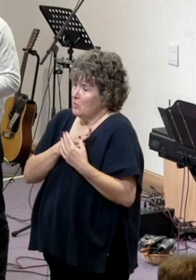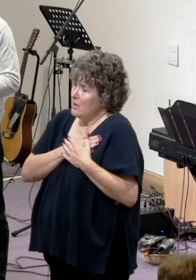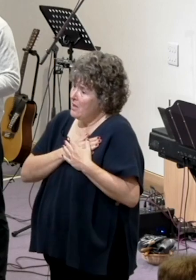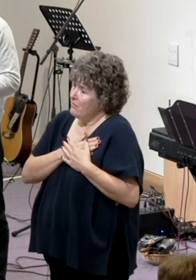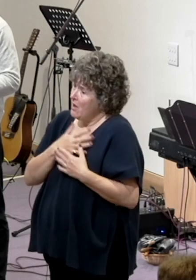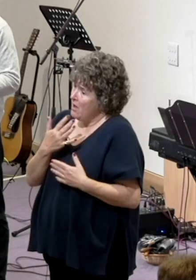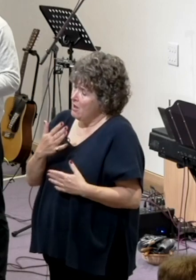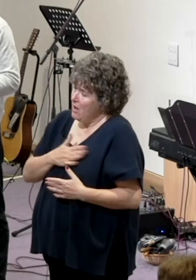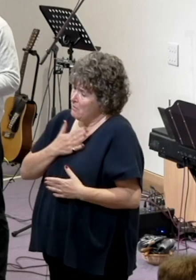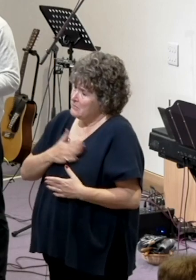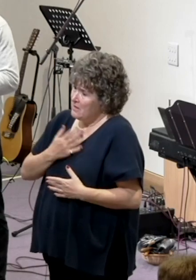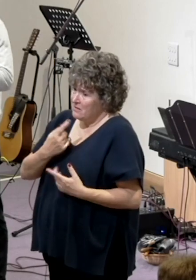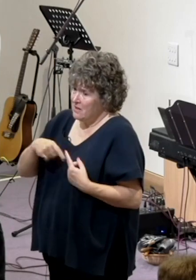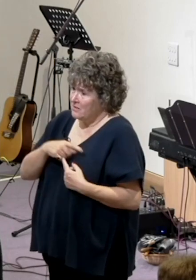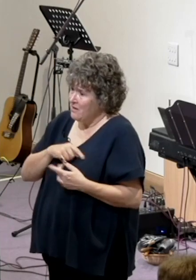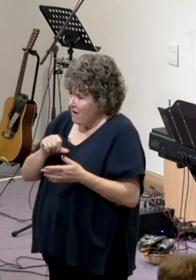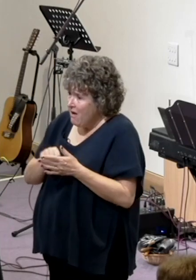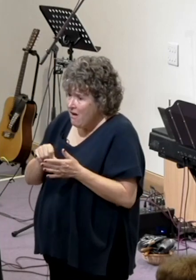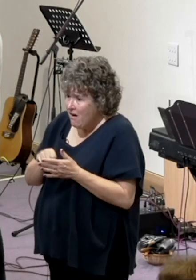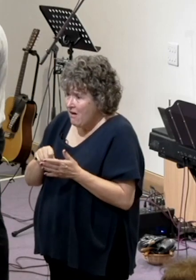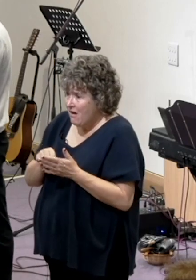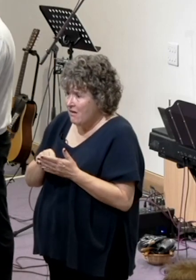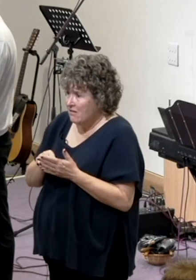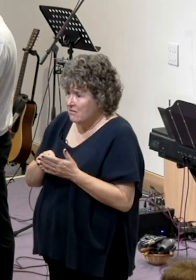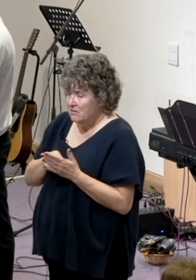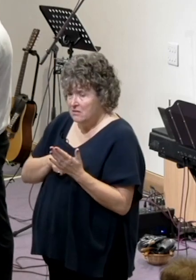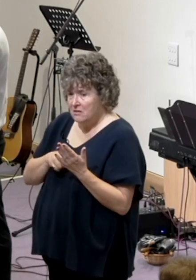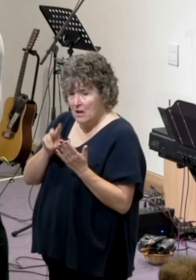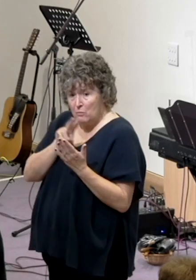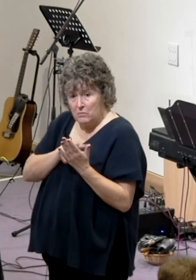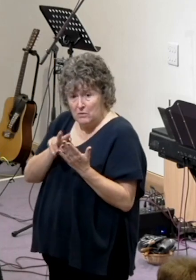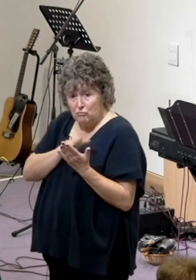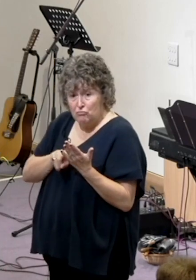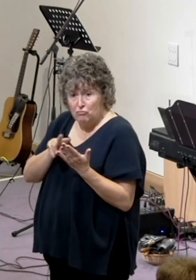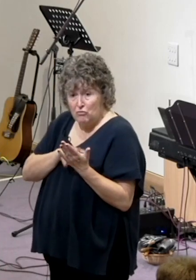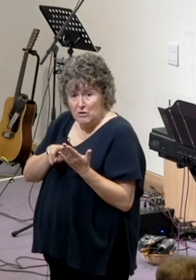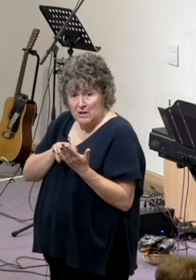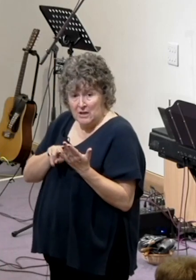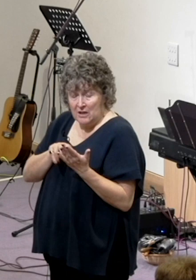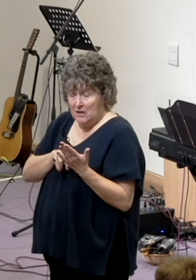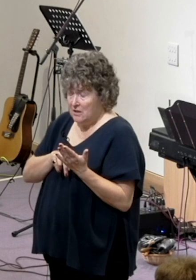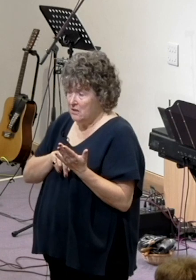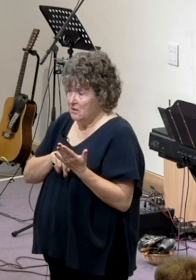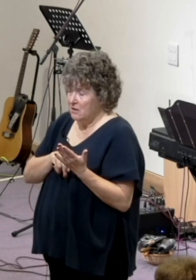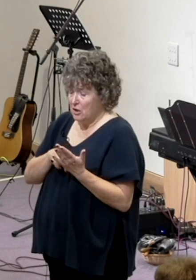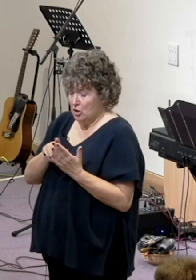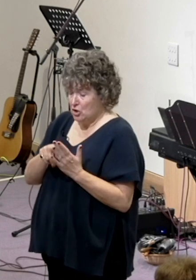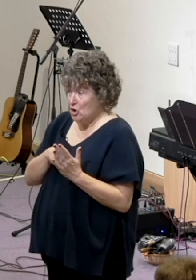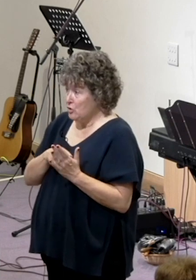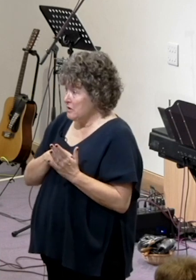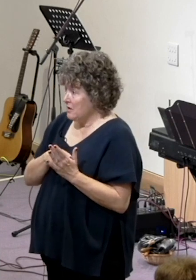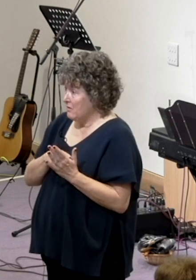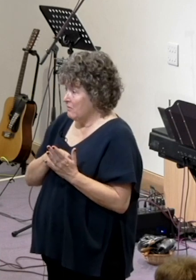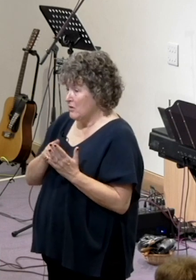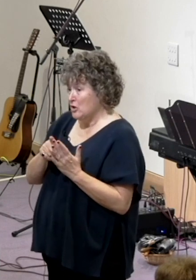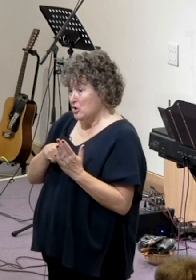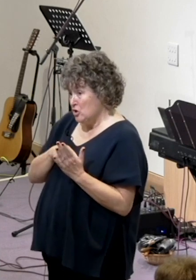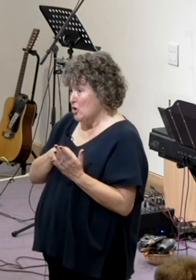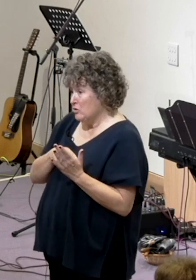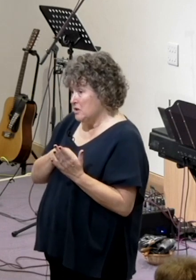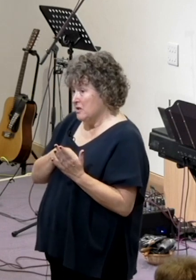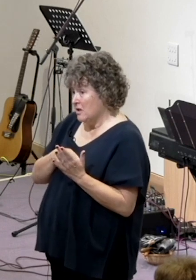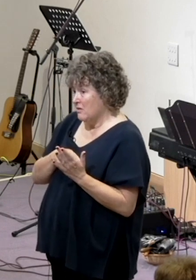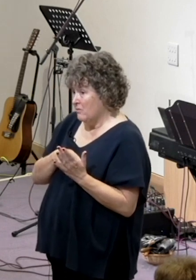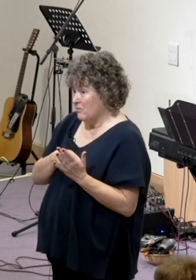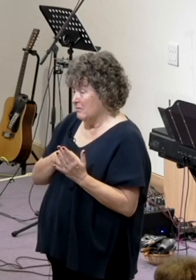that. And when we read this account of the Christmas story, we see that Joseph is in the